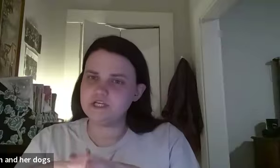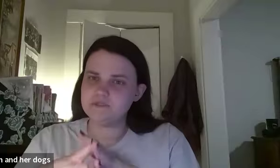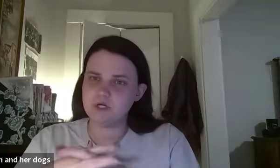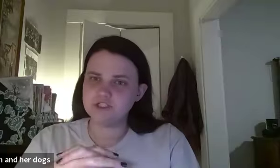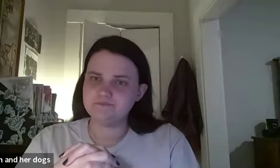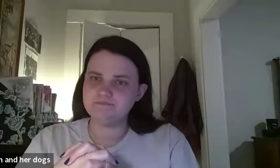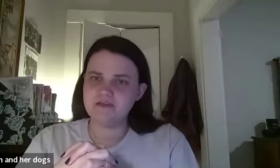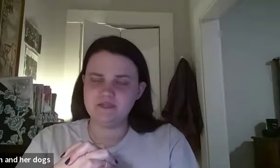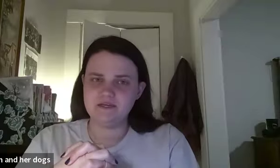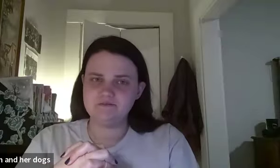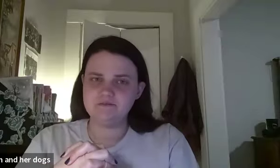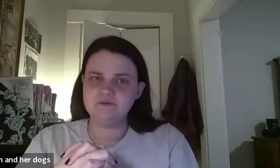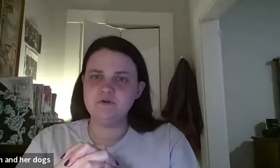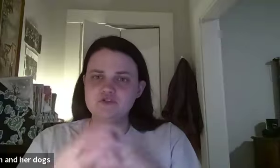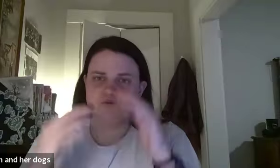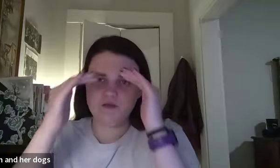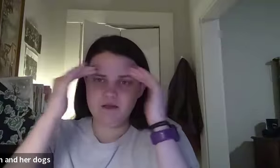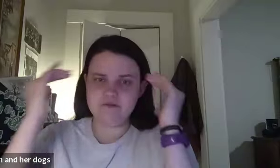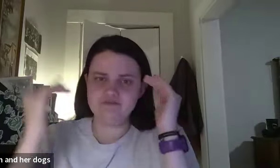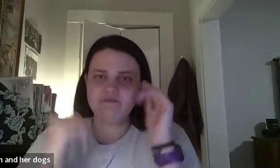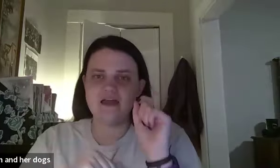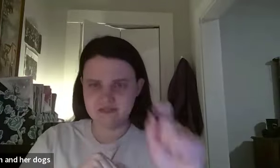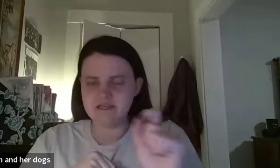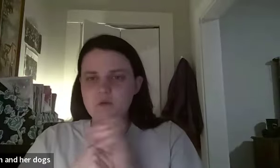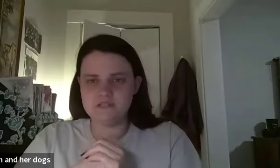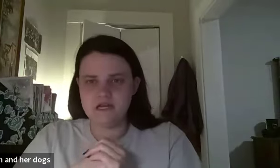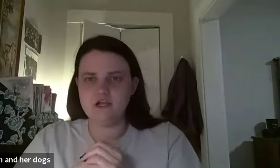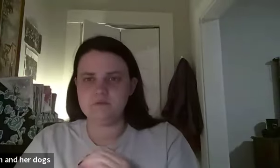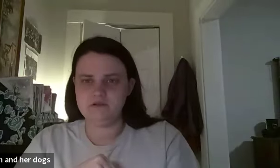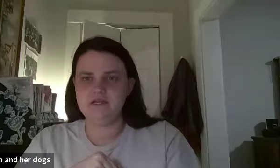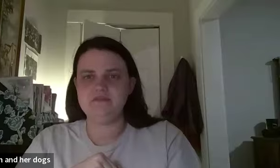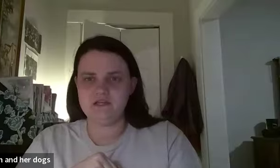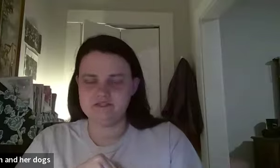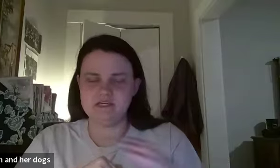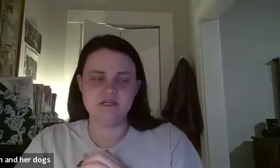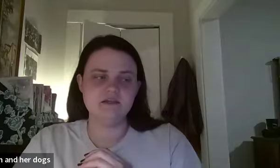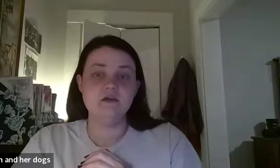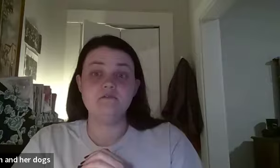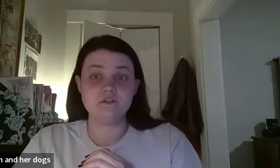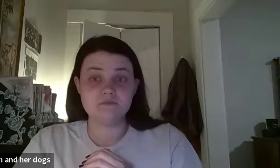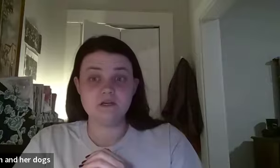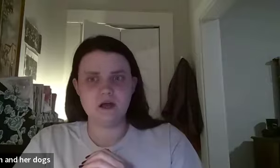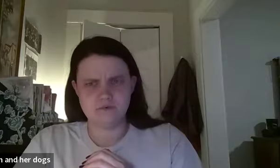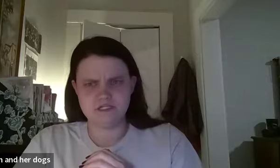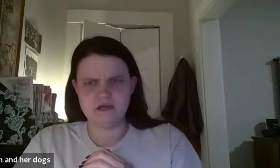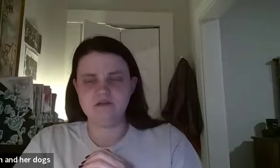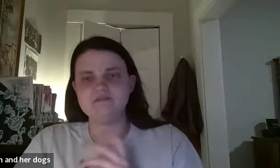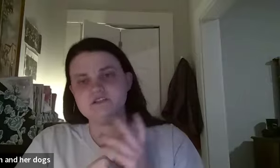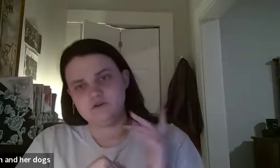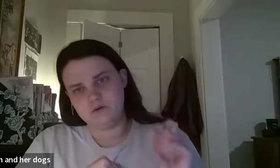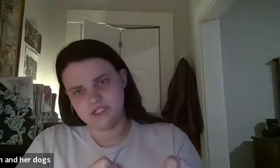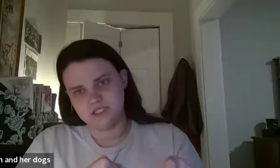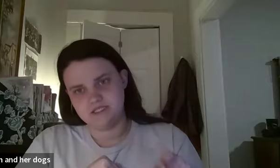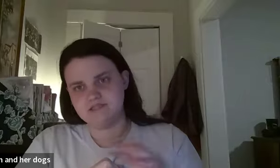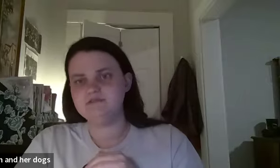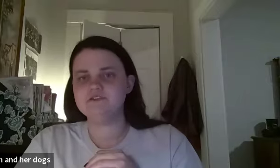punctuation marks at the end. So when our eyebrows are flat, that's like almost adding our period at the end of a sentence versus being up or down gives us our questions.